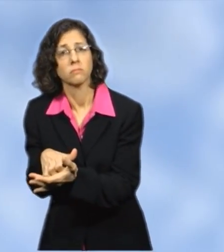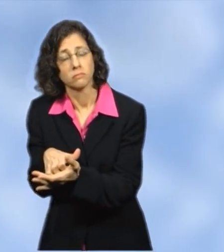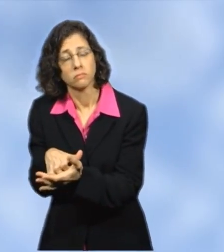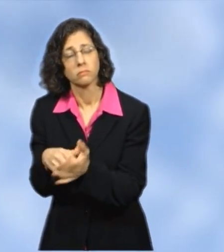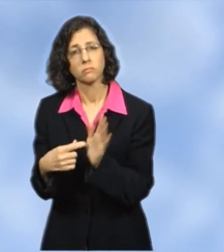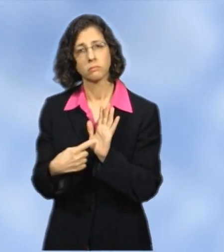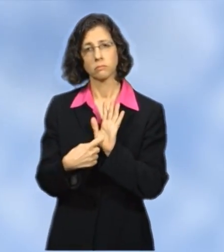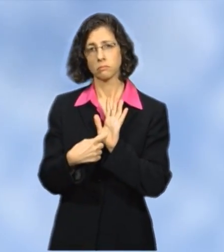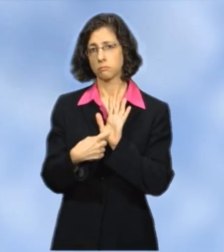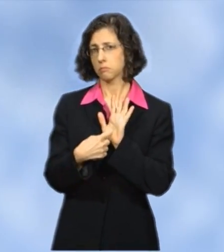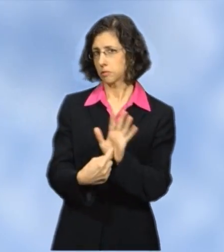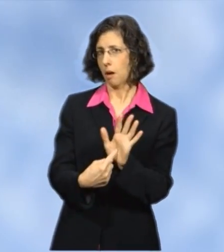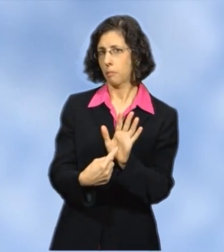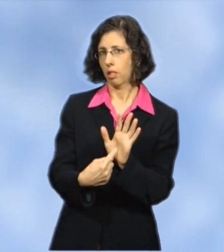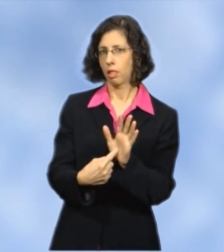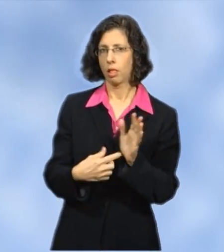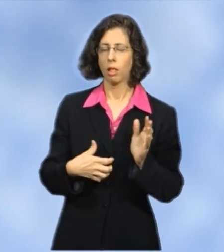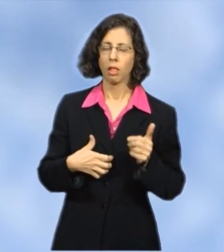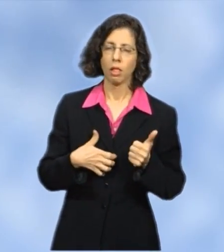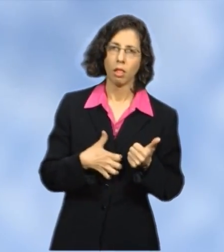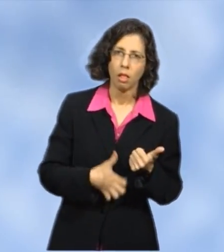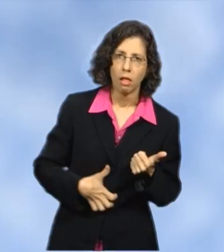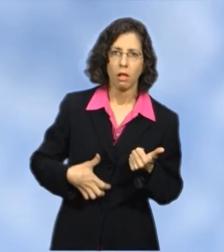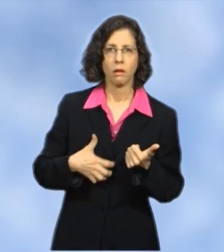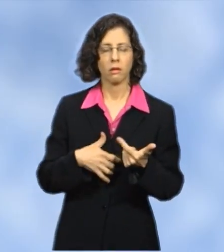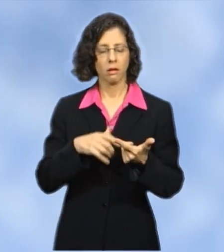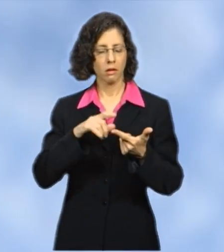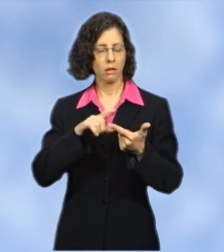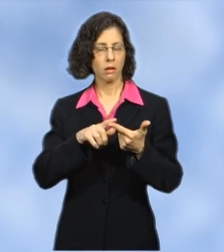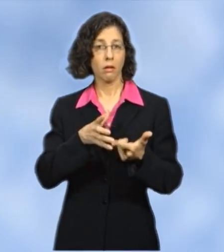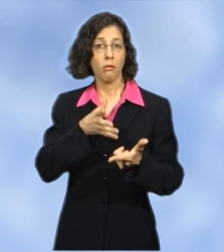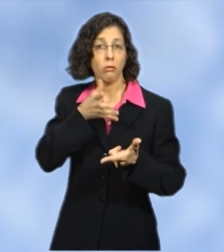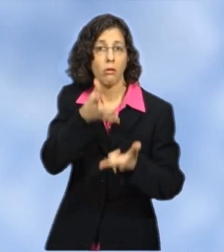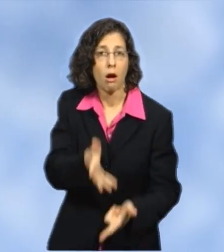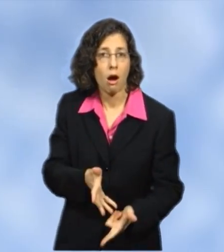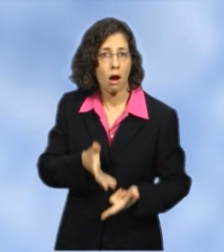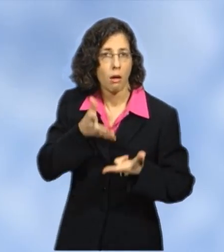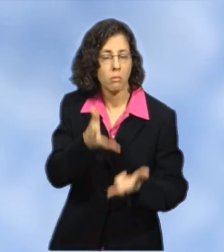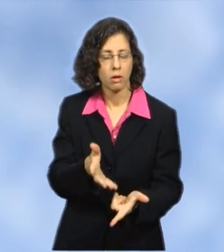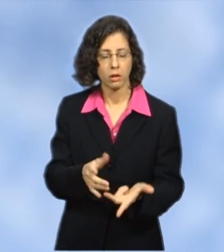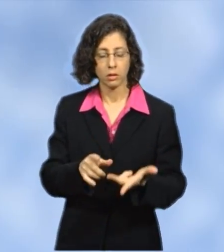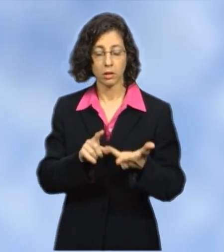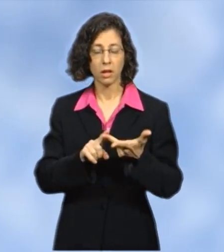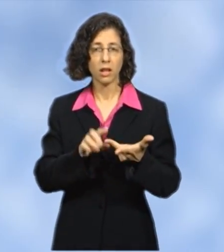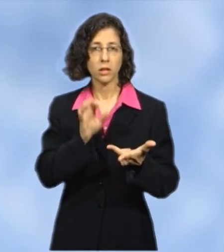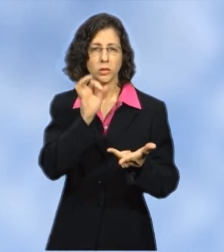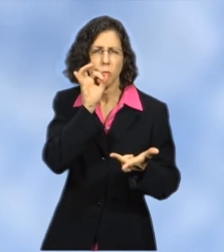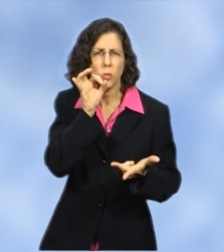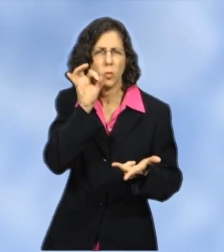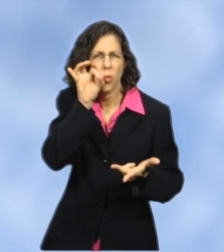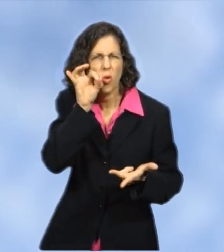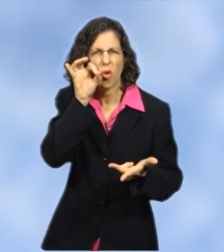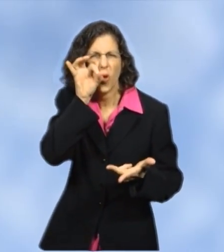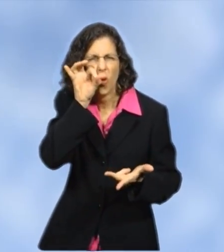given. Some possible side effects are nausea and vomiting, mouth